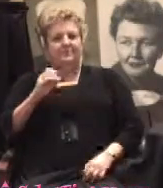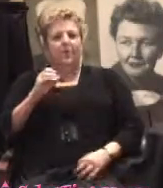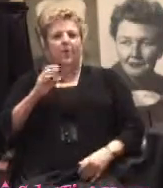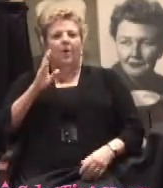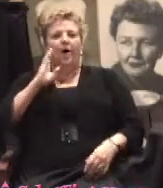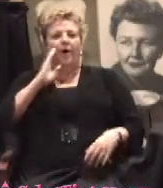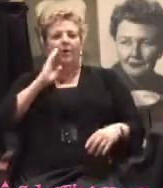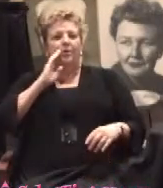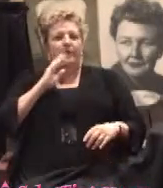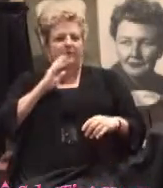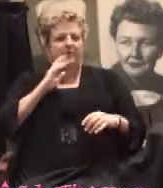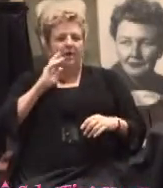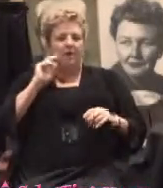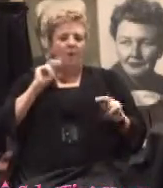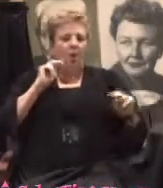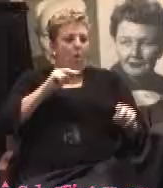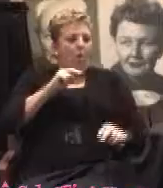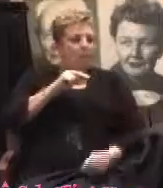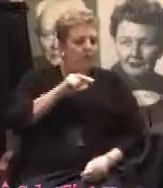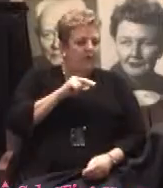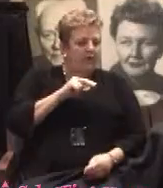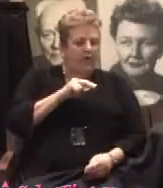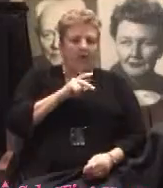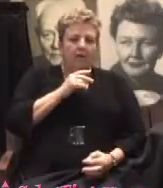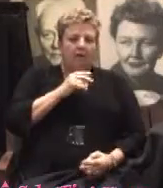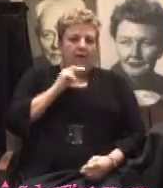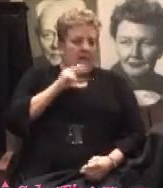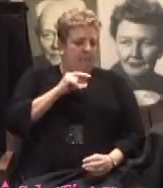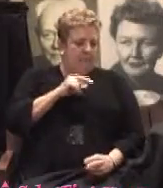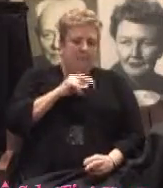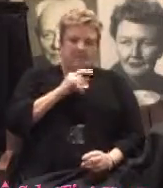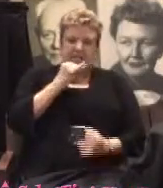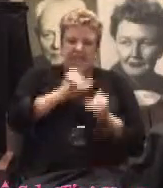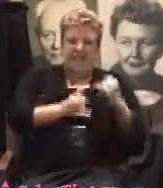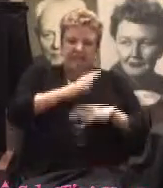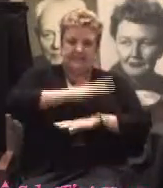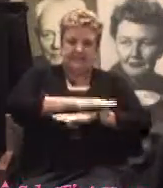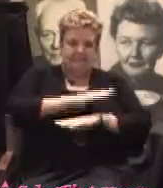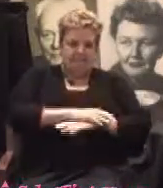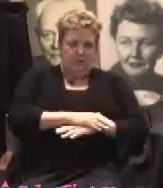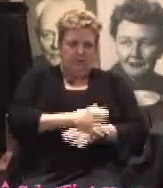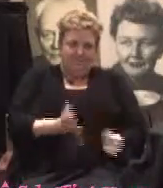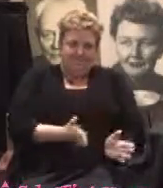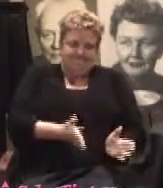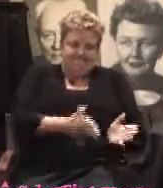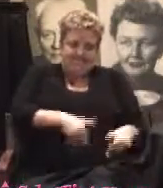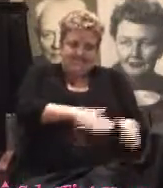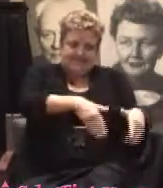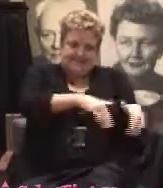leave, so I could lock the restaurant and get all the girls up to the bar and bring some in the house, It wasn't good for business,